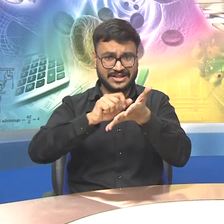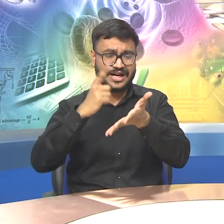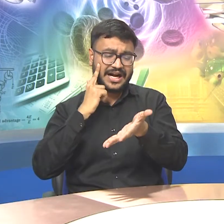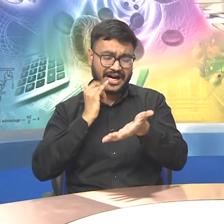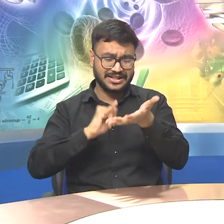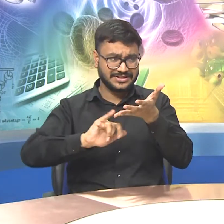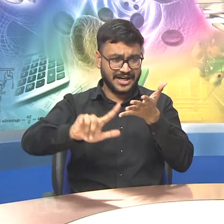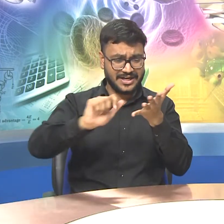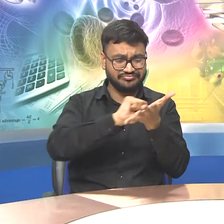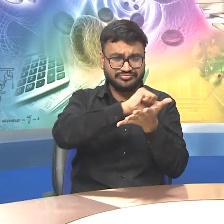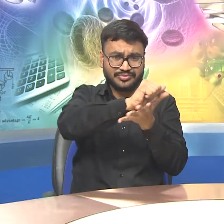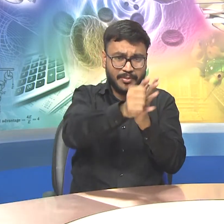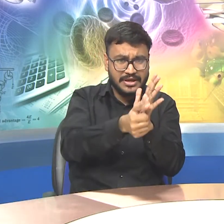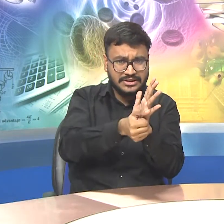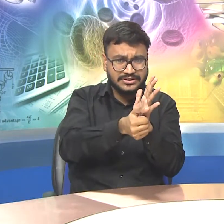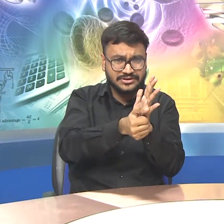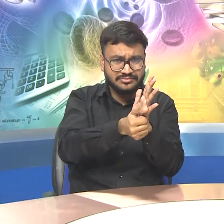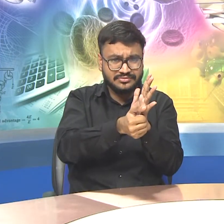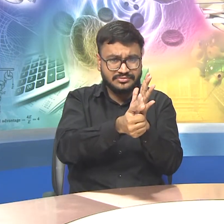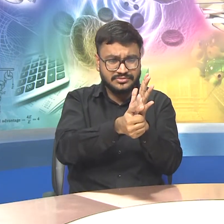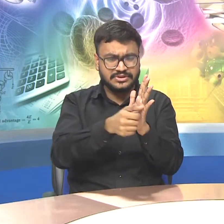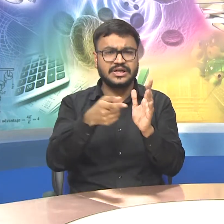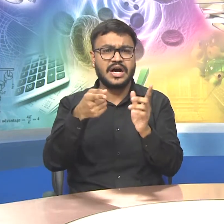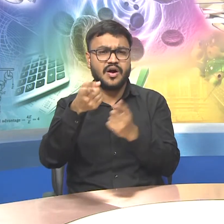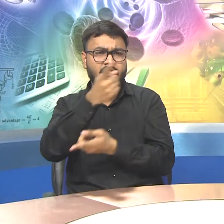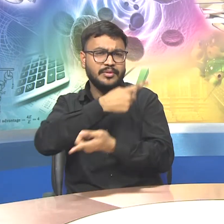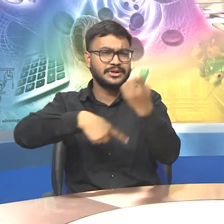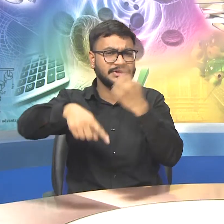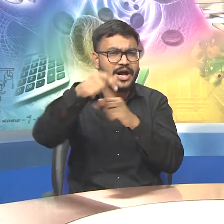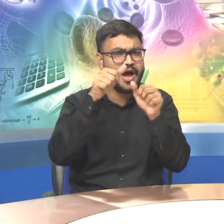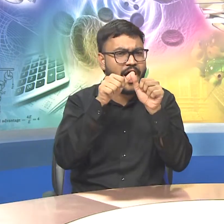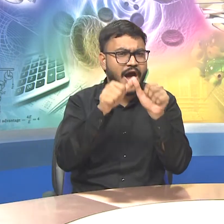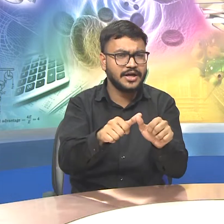Hand shape is not important in ISL.